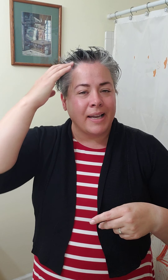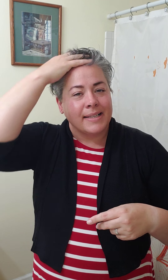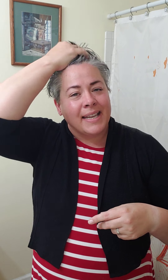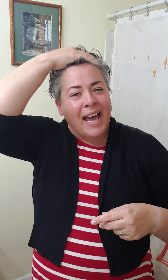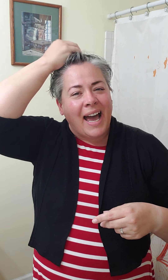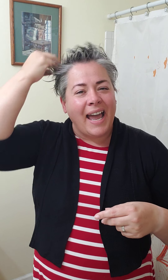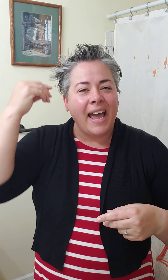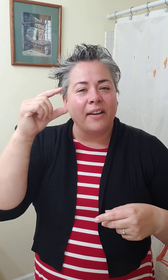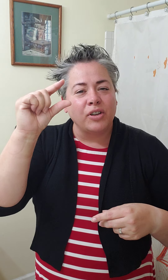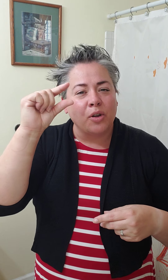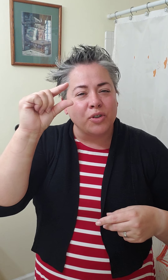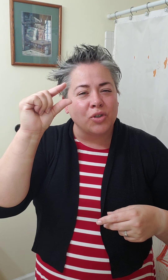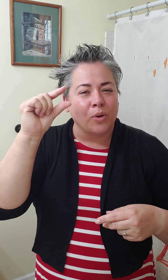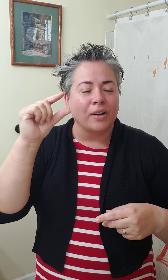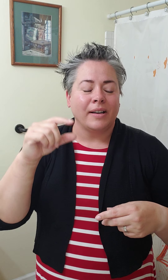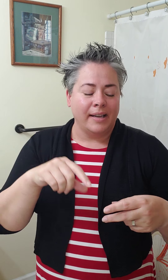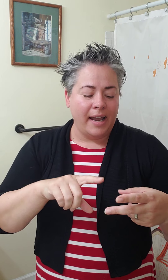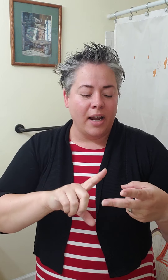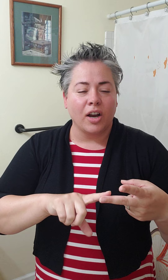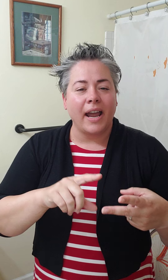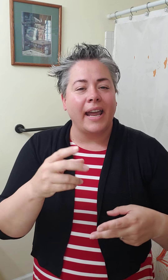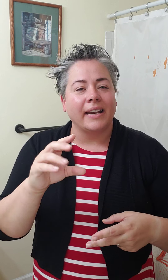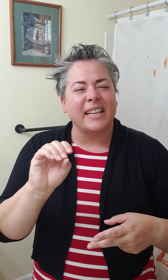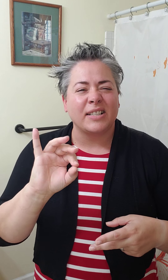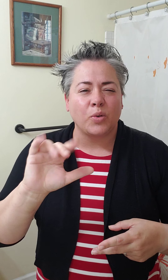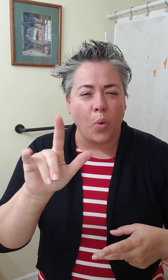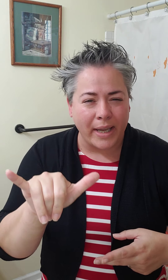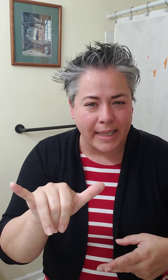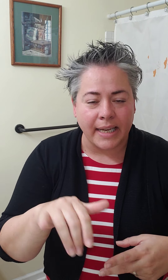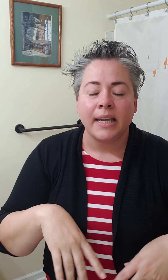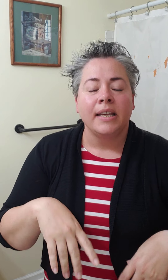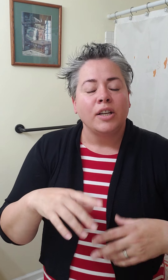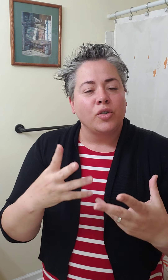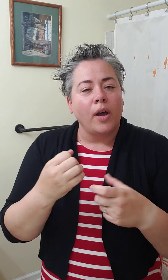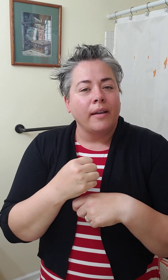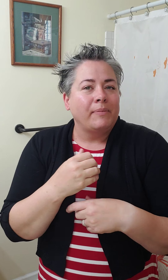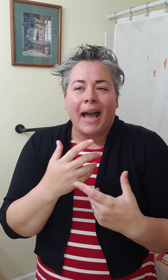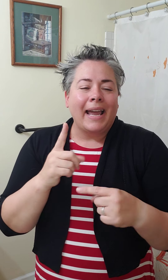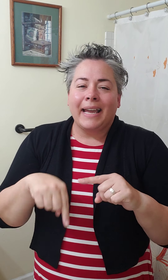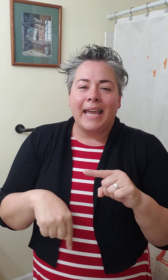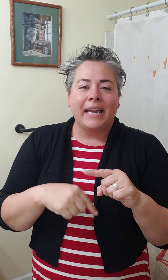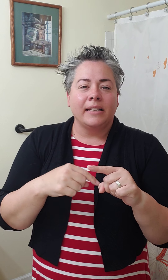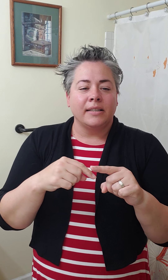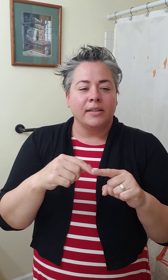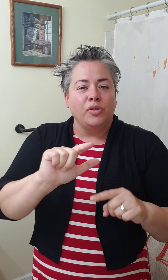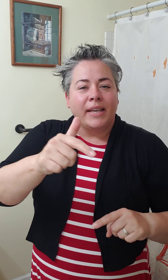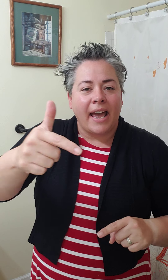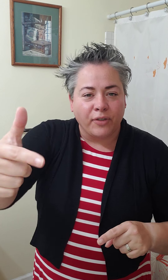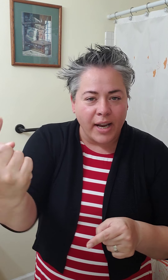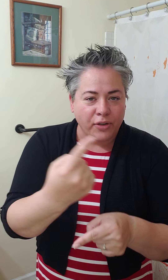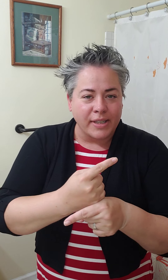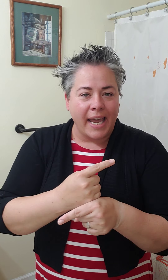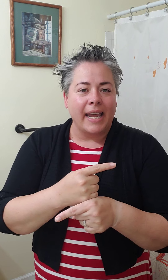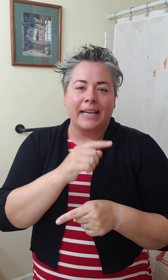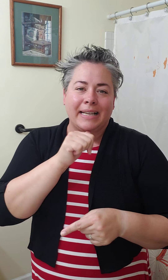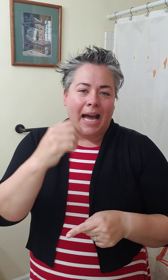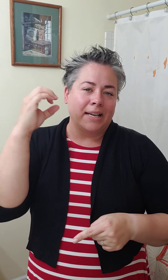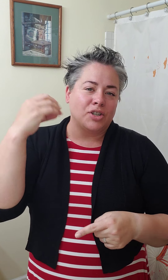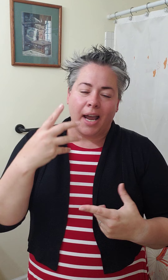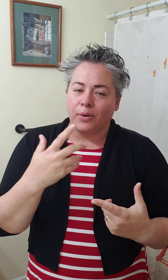because I have, the short hair and it's oily. So I can't do the every other day not showering.